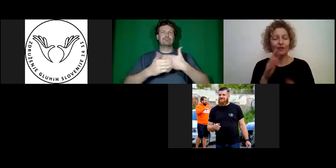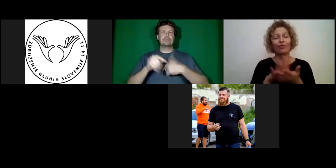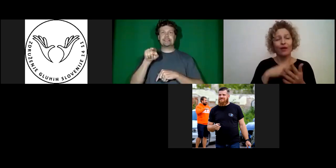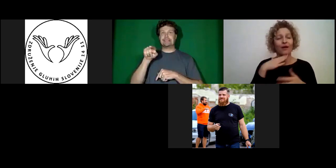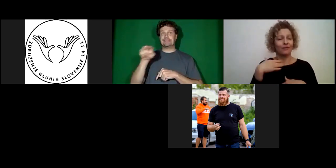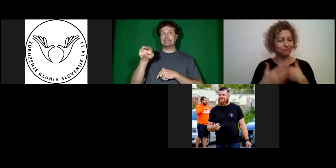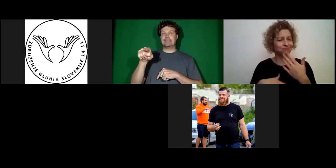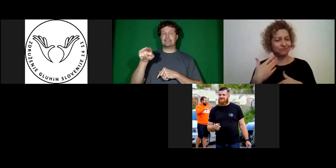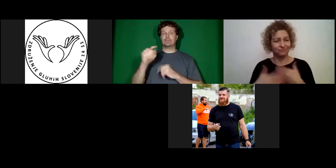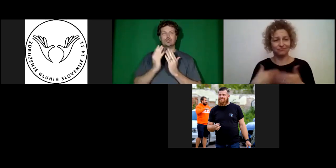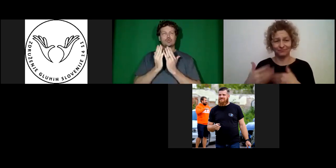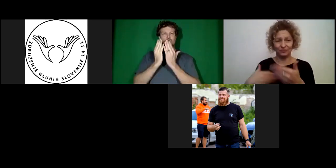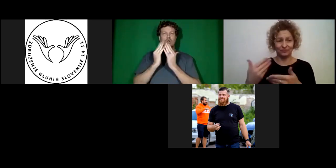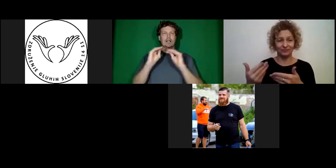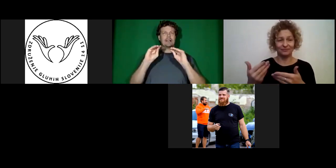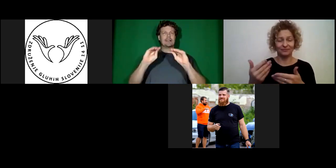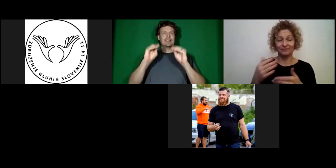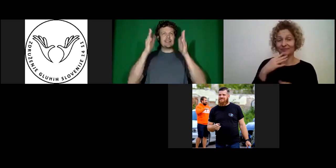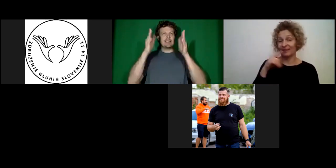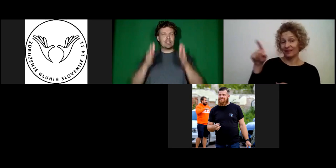an amateur team, but I loved my sports.